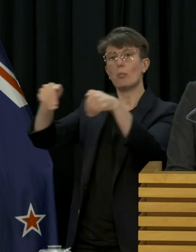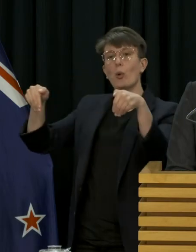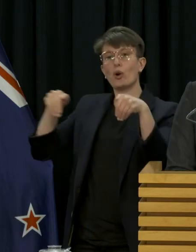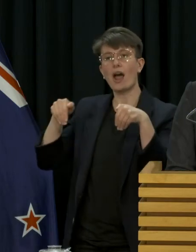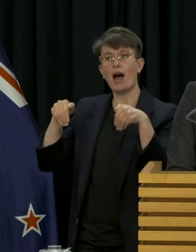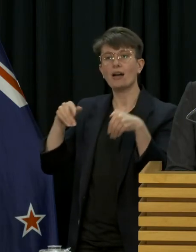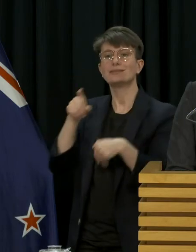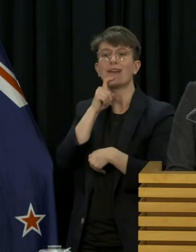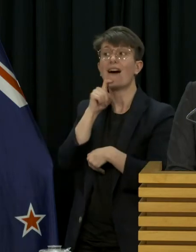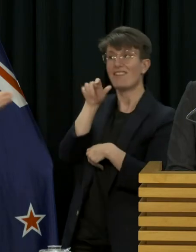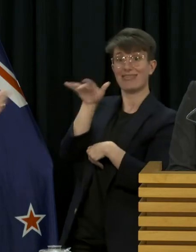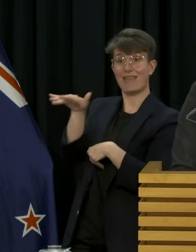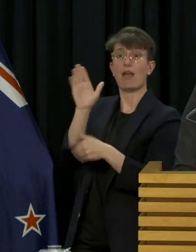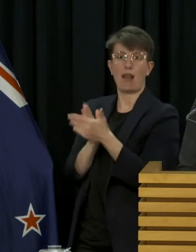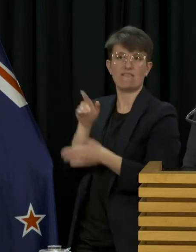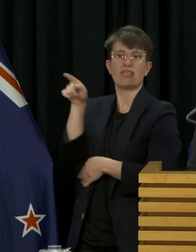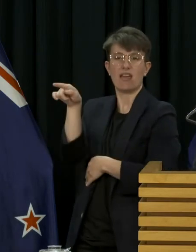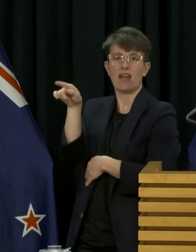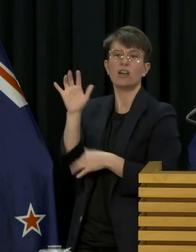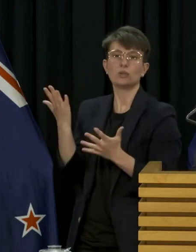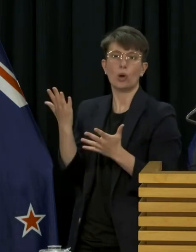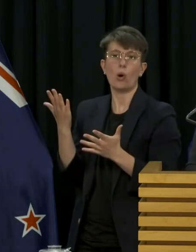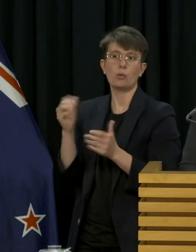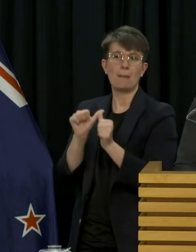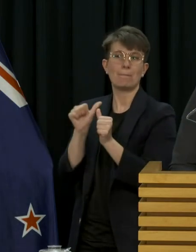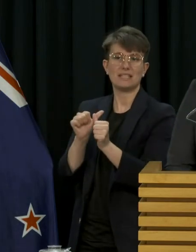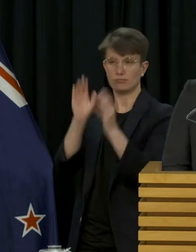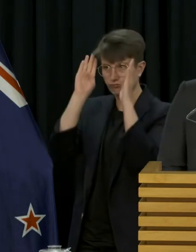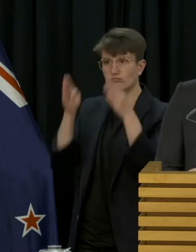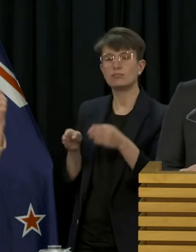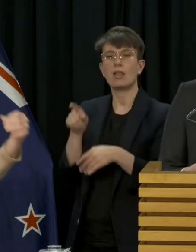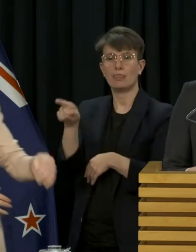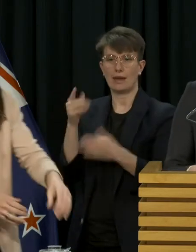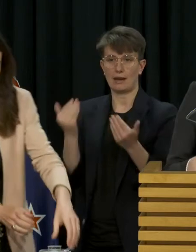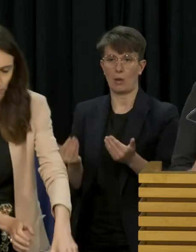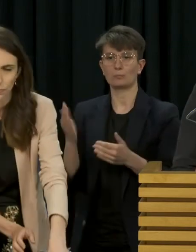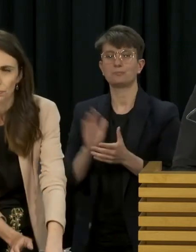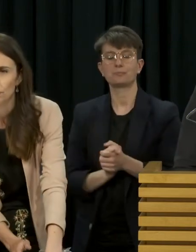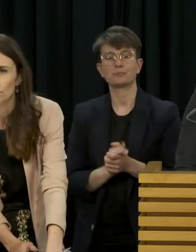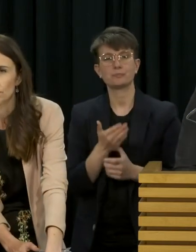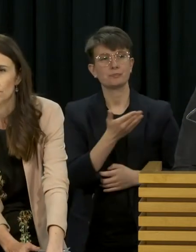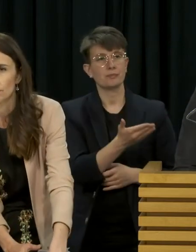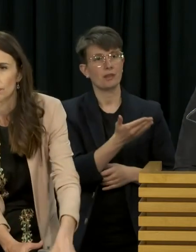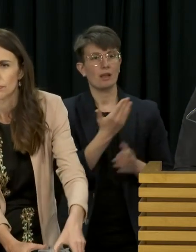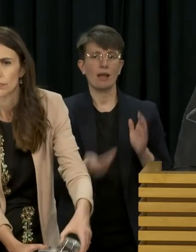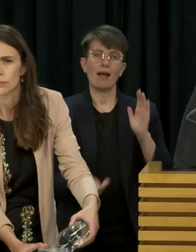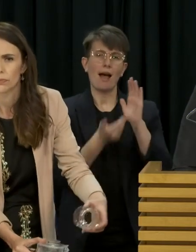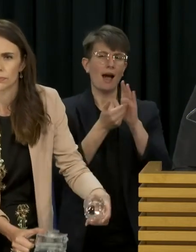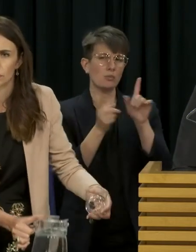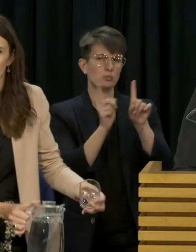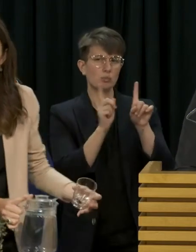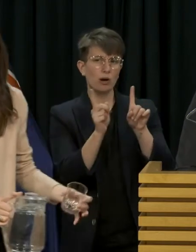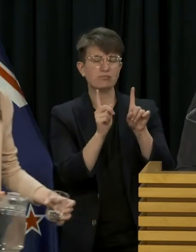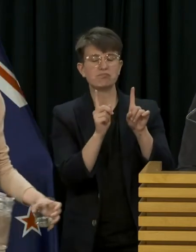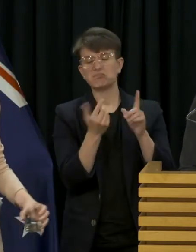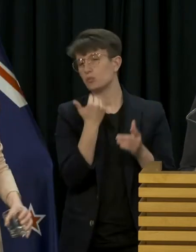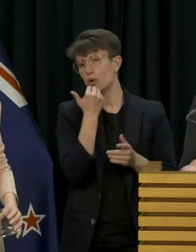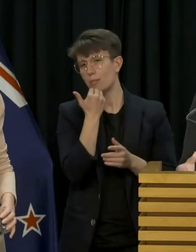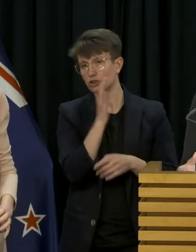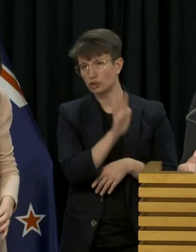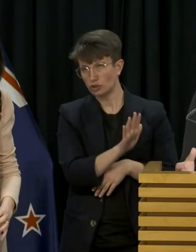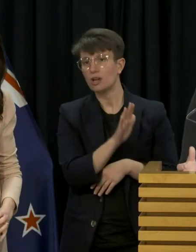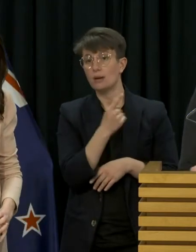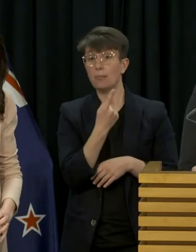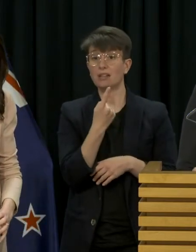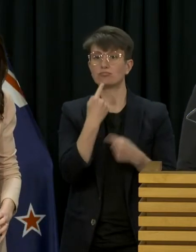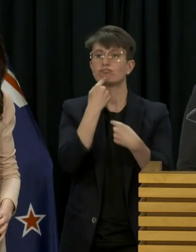sense for us to do that there. I don't have a lot to add to that other than that our guidance, our overall guidance to New Zealanders is when you're